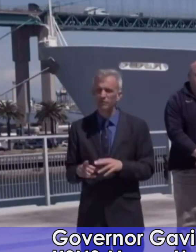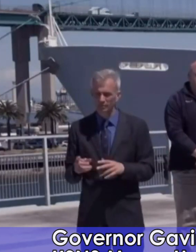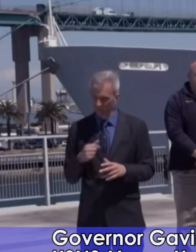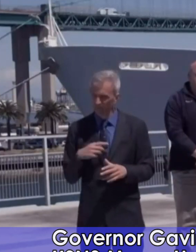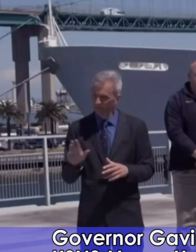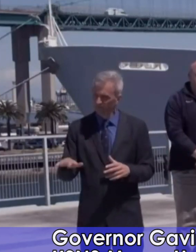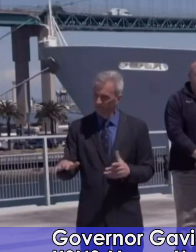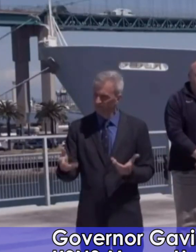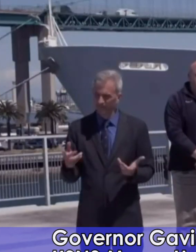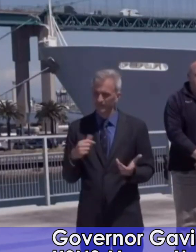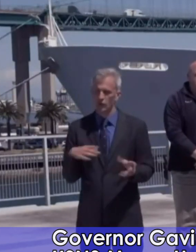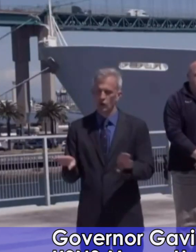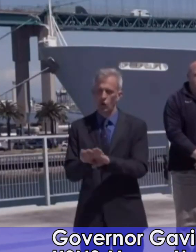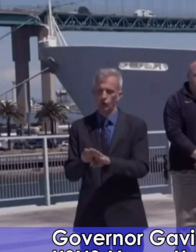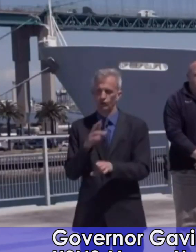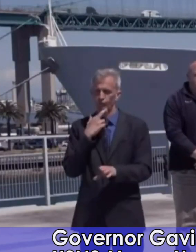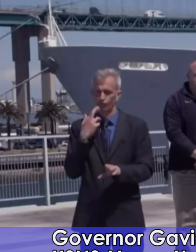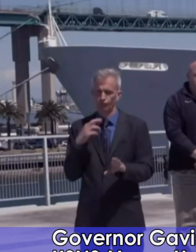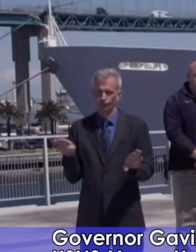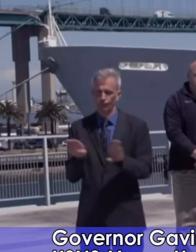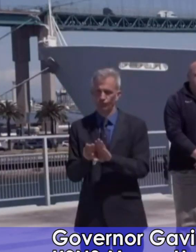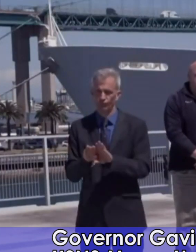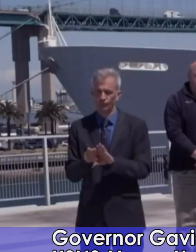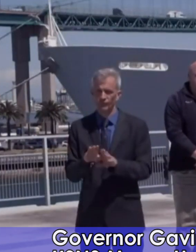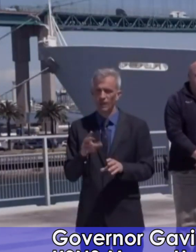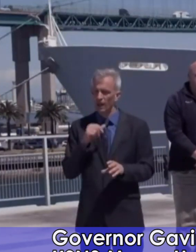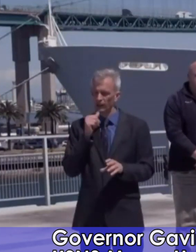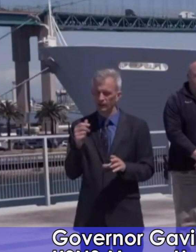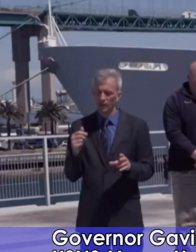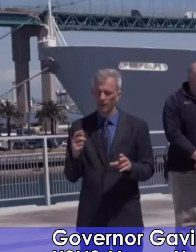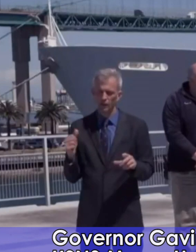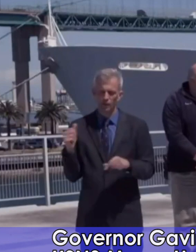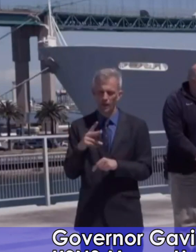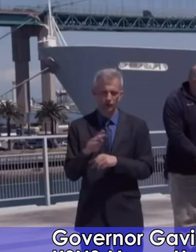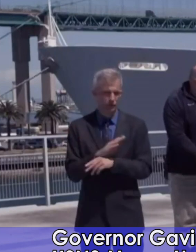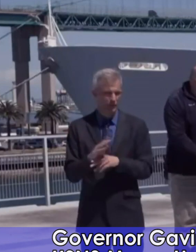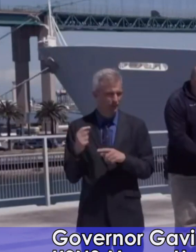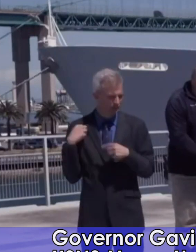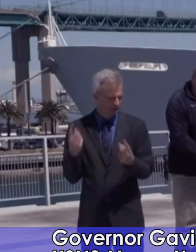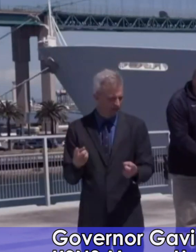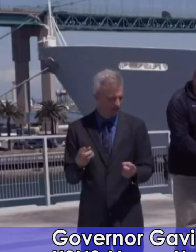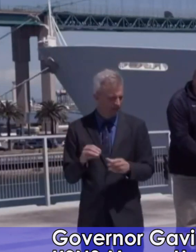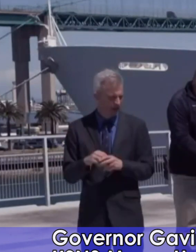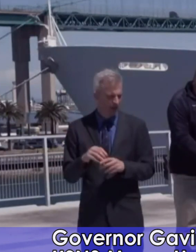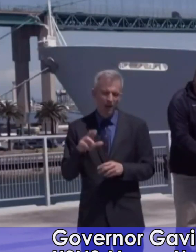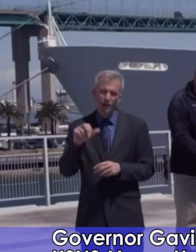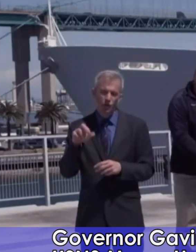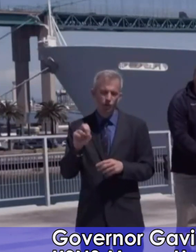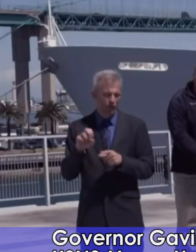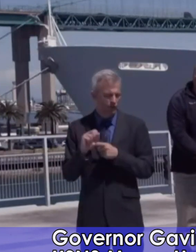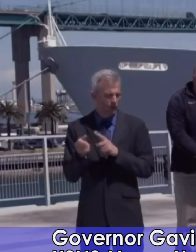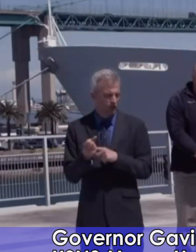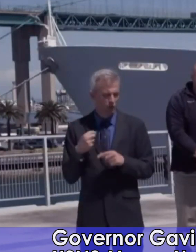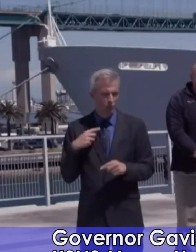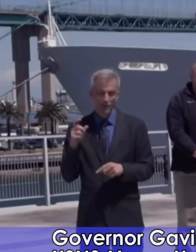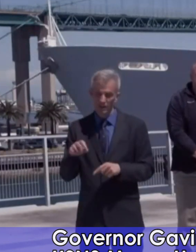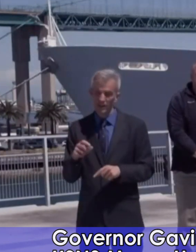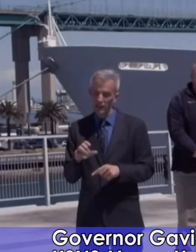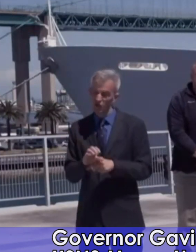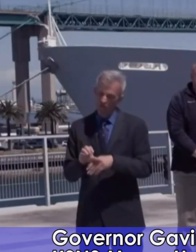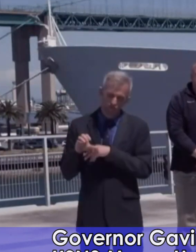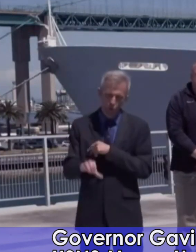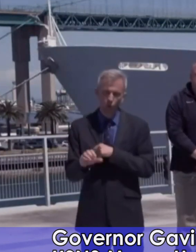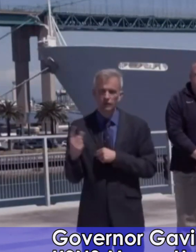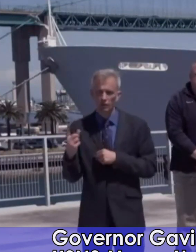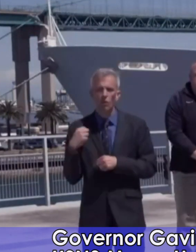and it hasn't reopened in terms of food service inside since. In those rare cases where we need enforcement, we're absolutely prepared, whether that's shutting somebody's